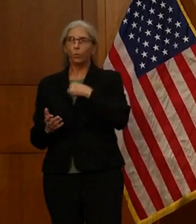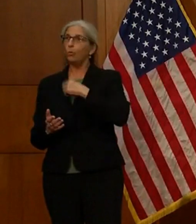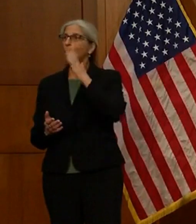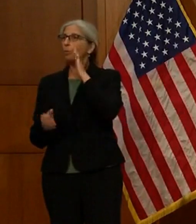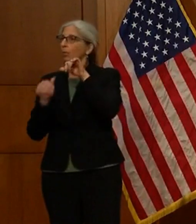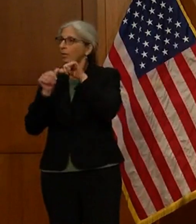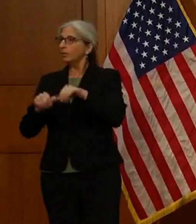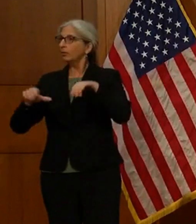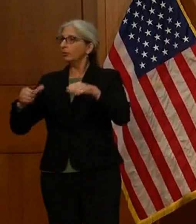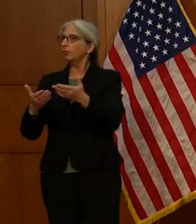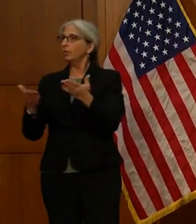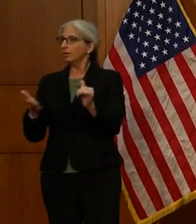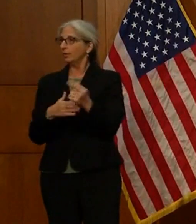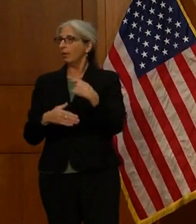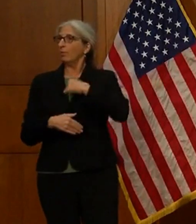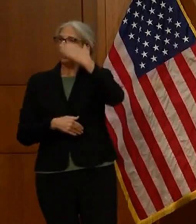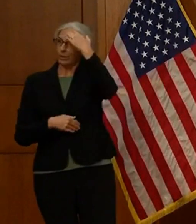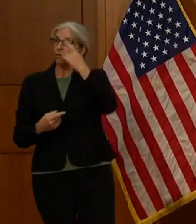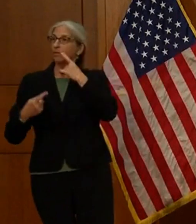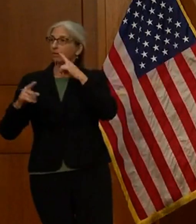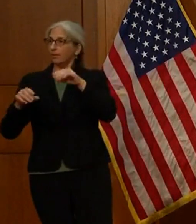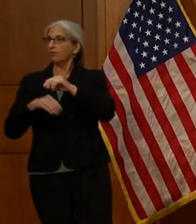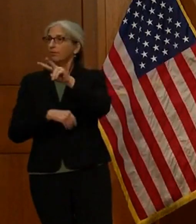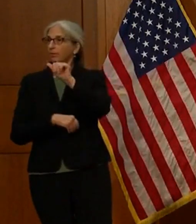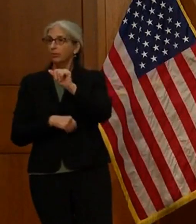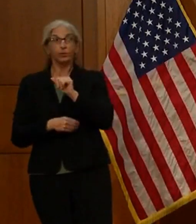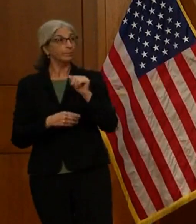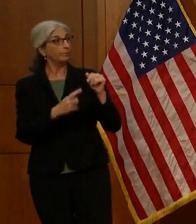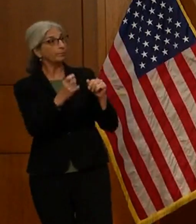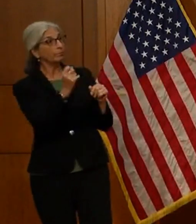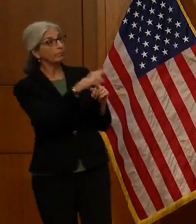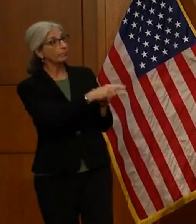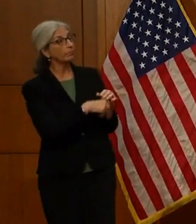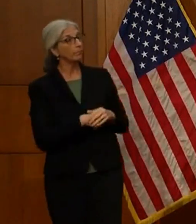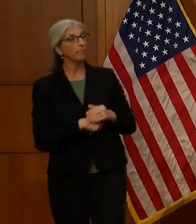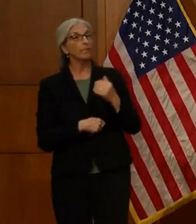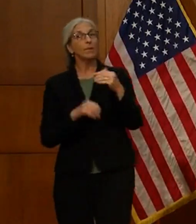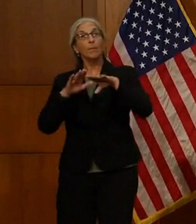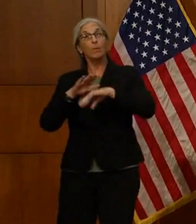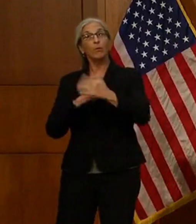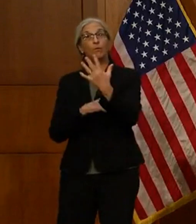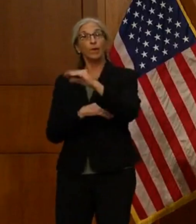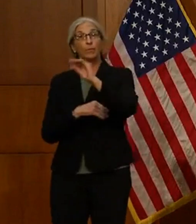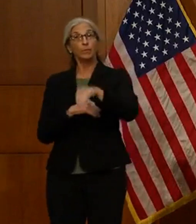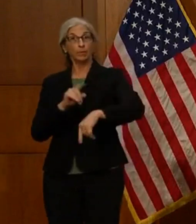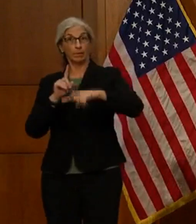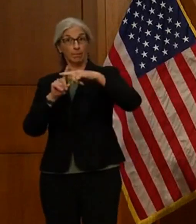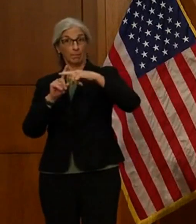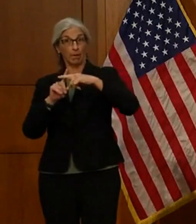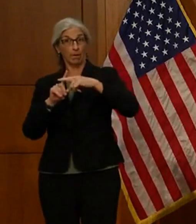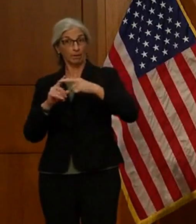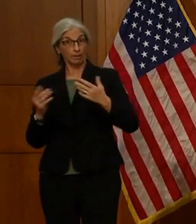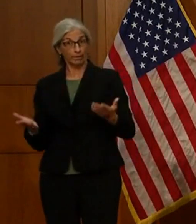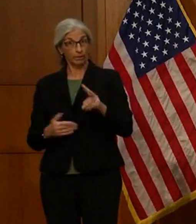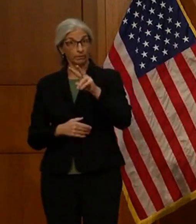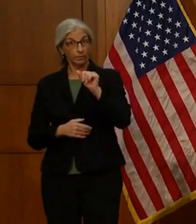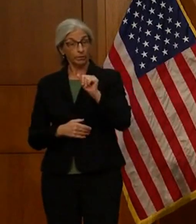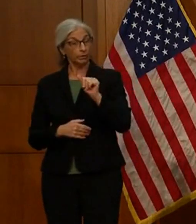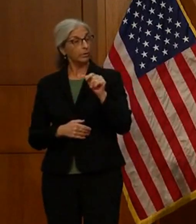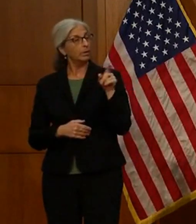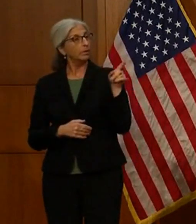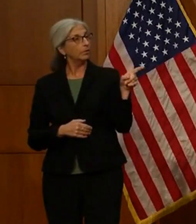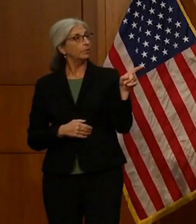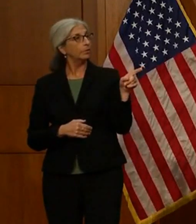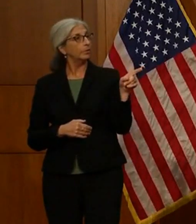Virginia. Sort of to that point, I guess, being below 5% positivity, are you in developing